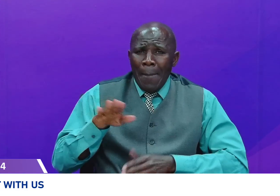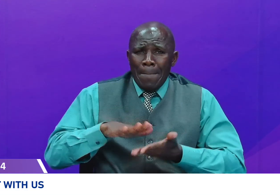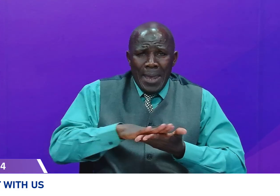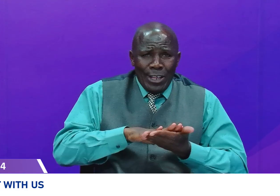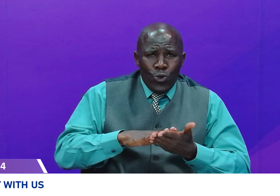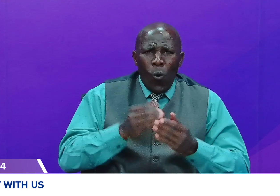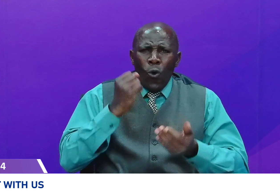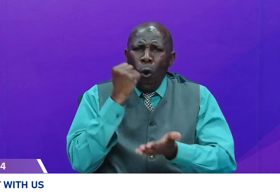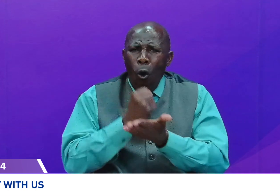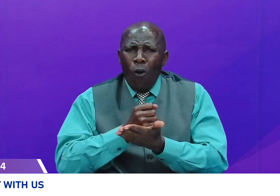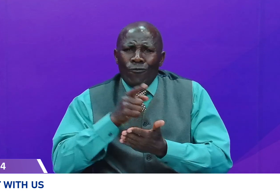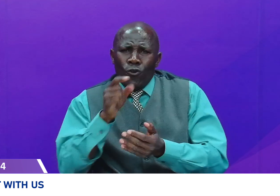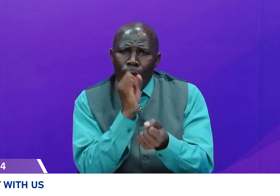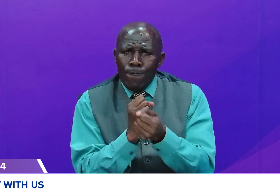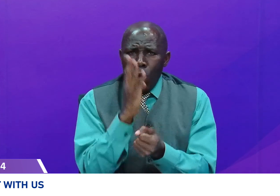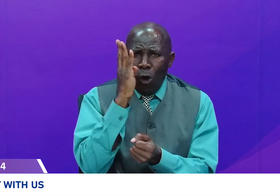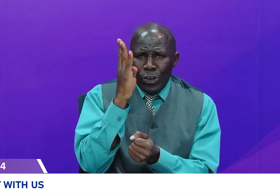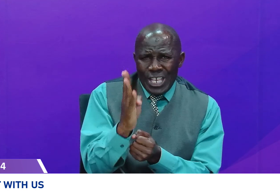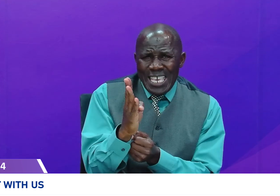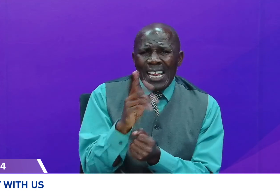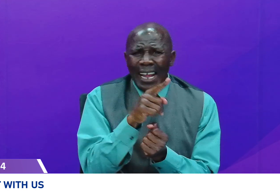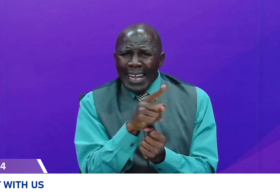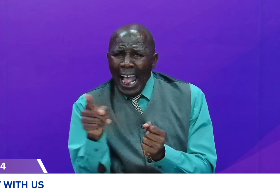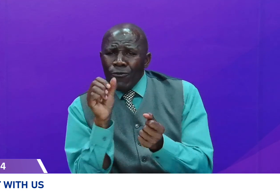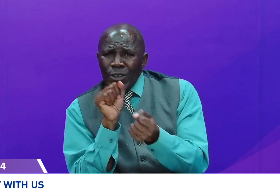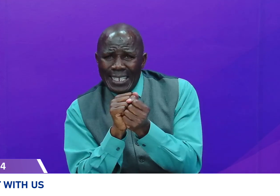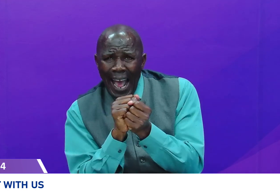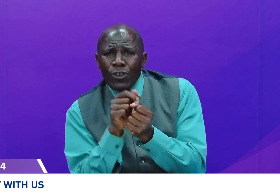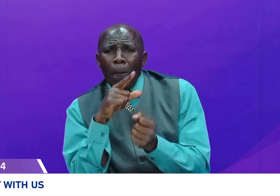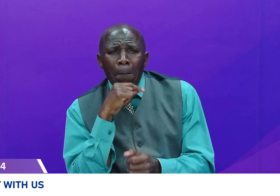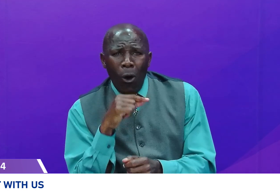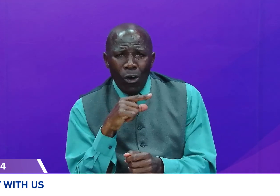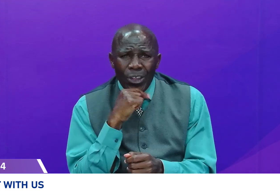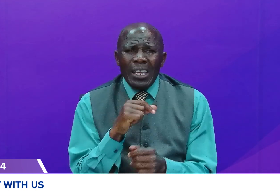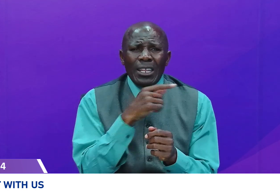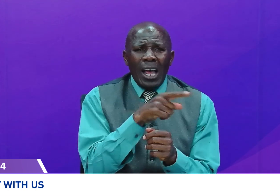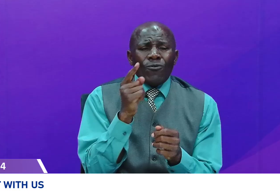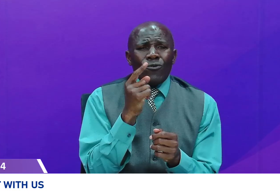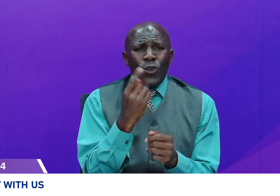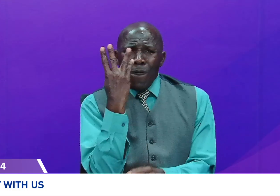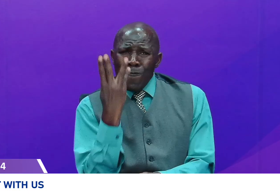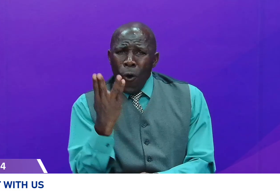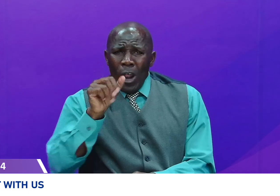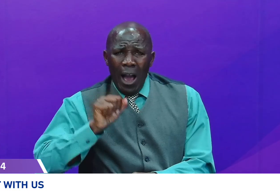Detectives noted that the recruitment spikes during school holidays, pulling more youths into